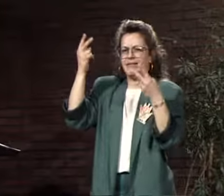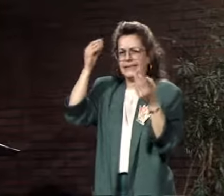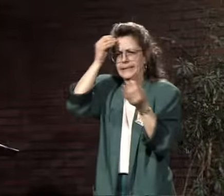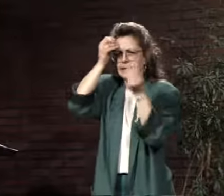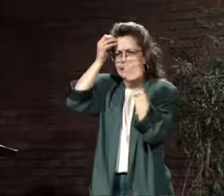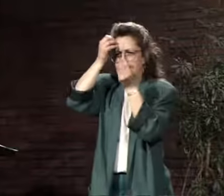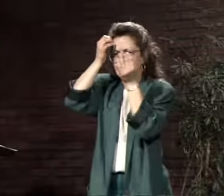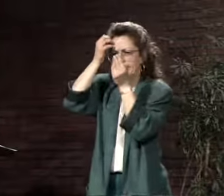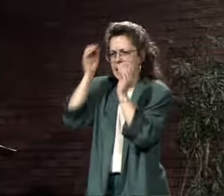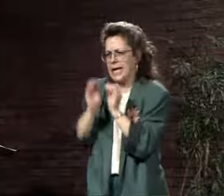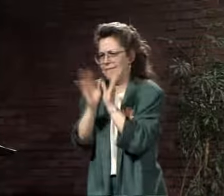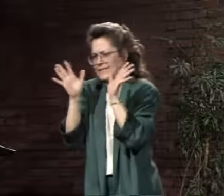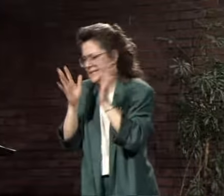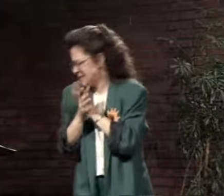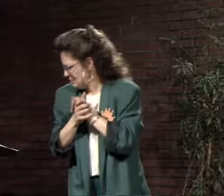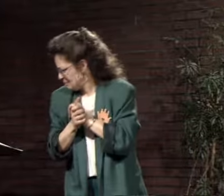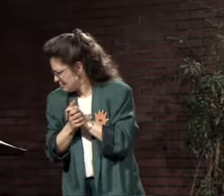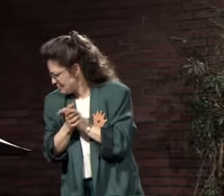2? Half? Don't know.